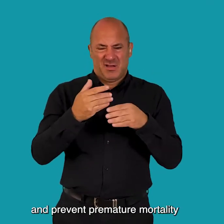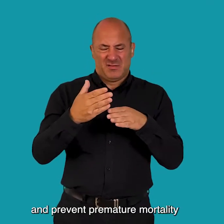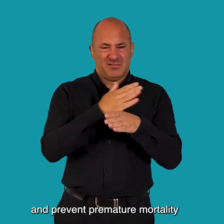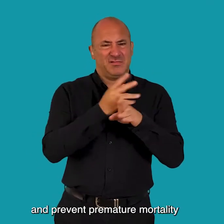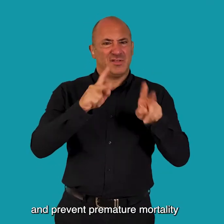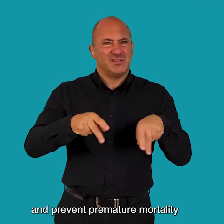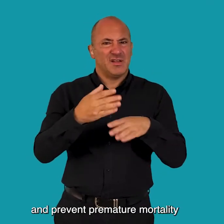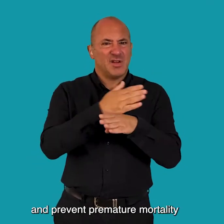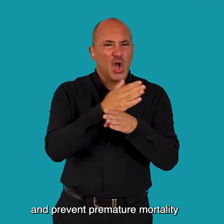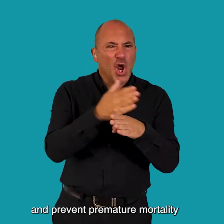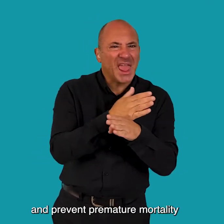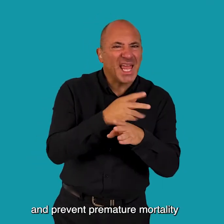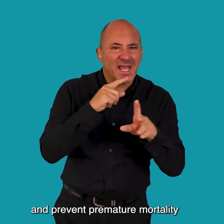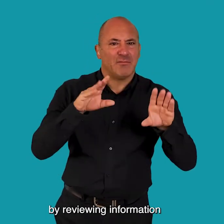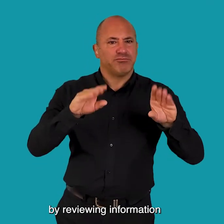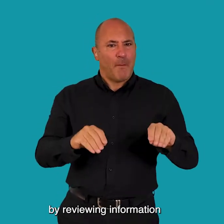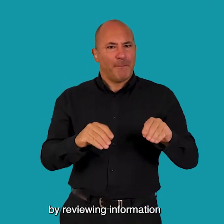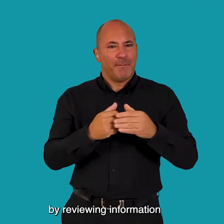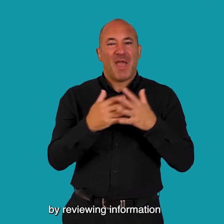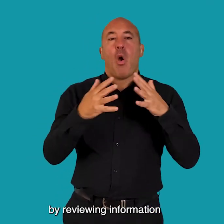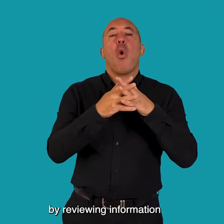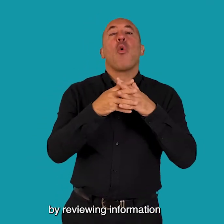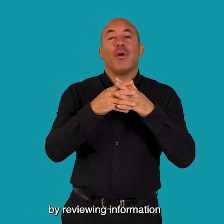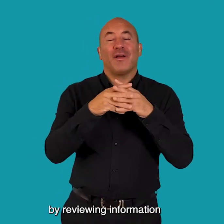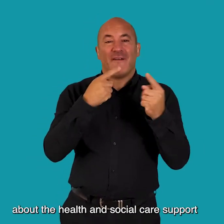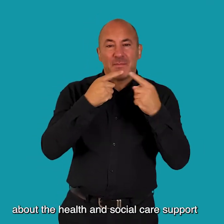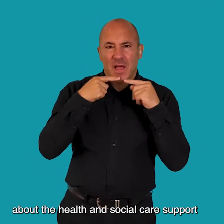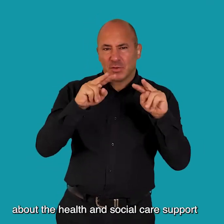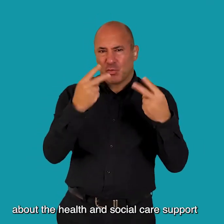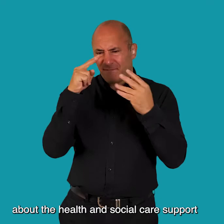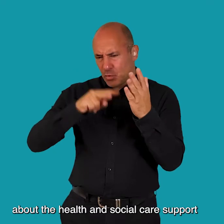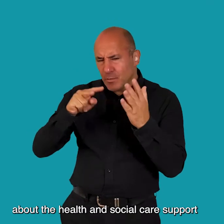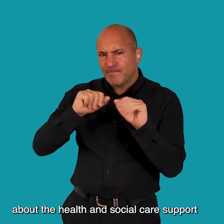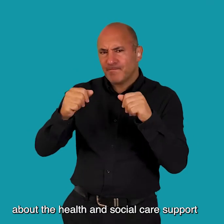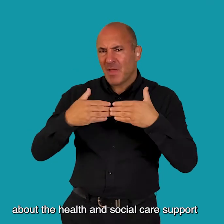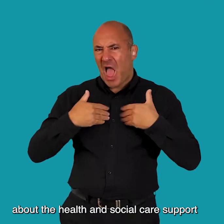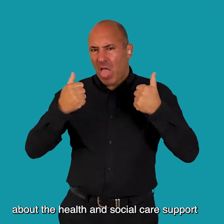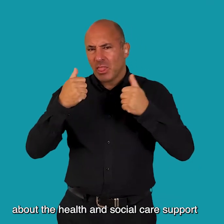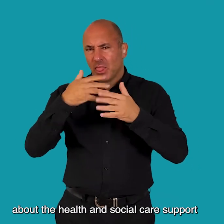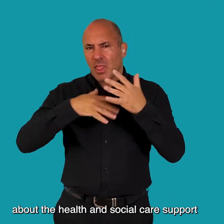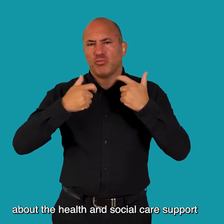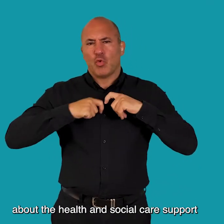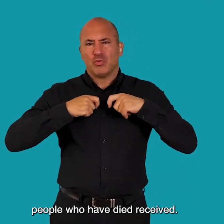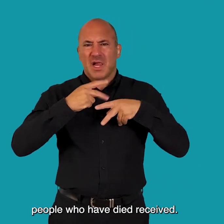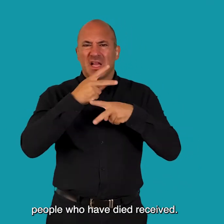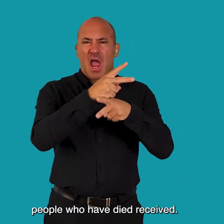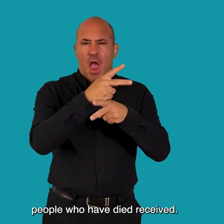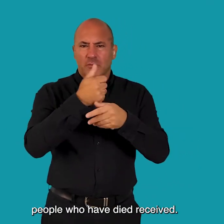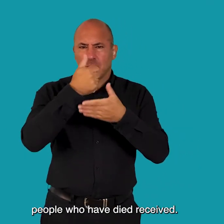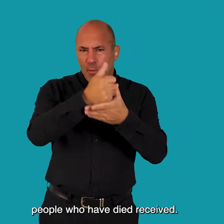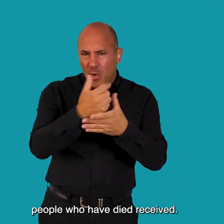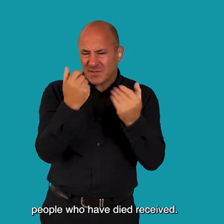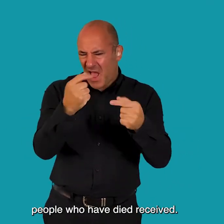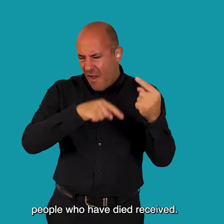prevent premature mortality by reviewing information about the health and social care support people who have died